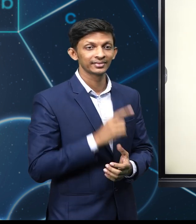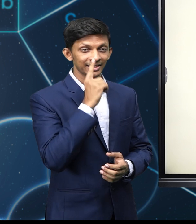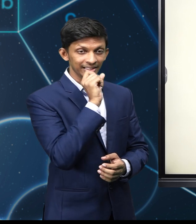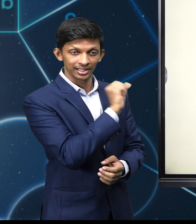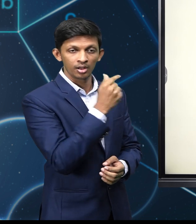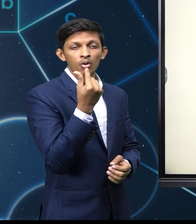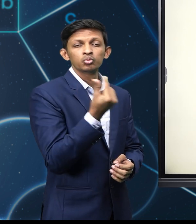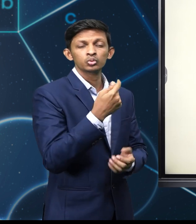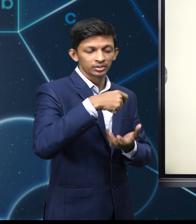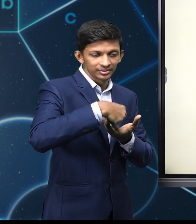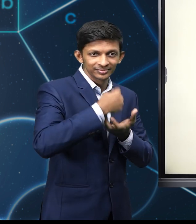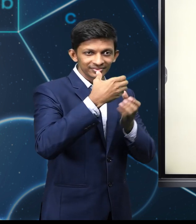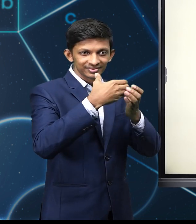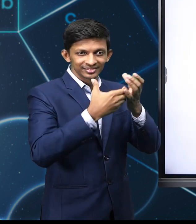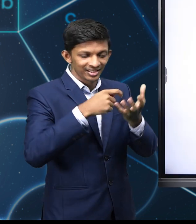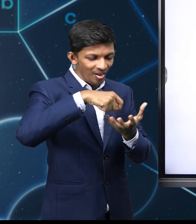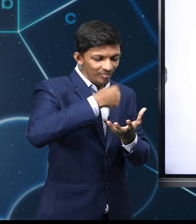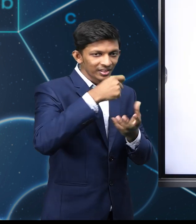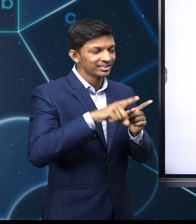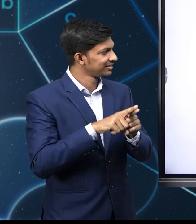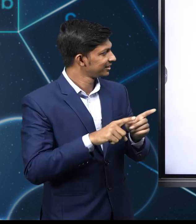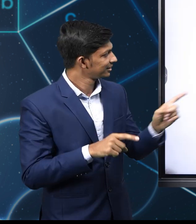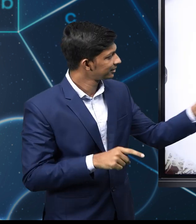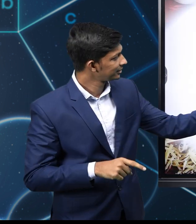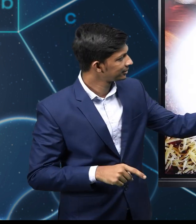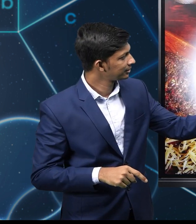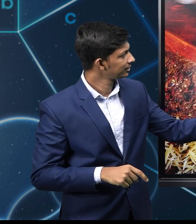She uses 2 cups of vegetables,